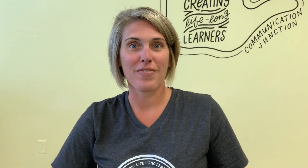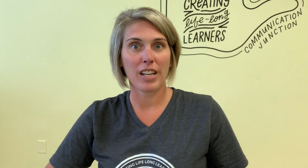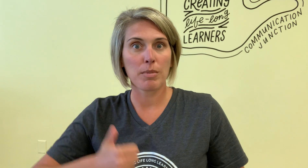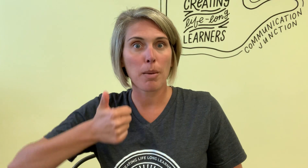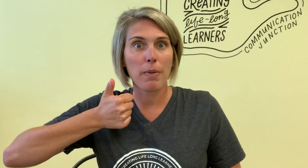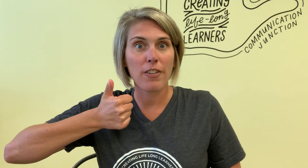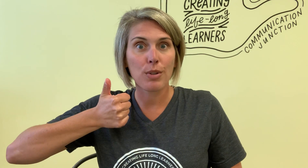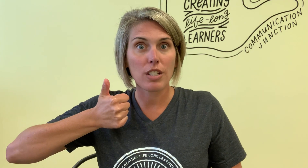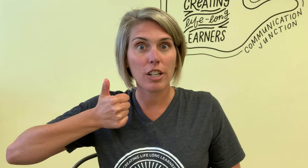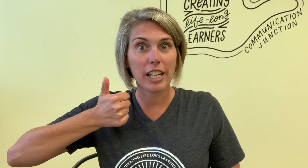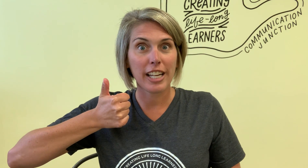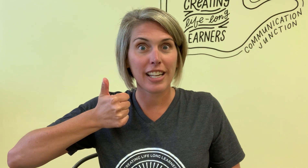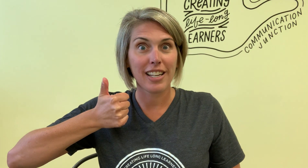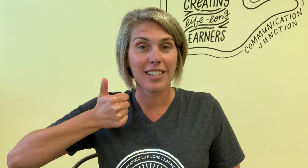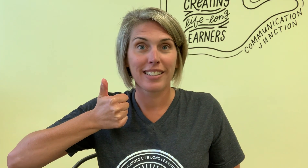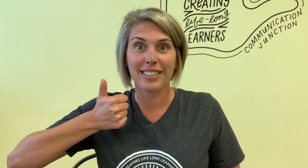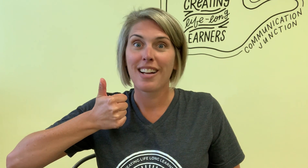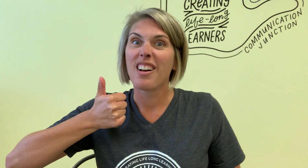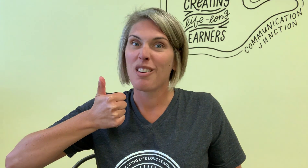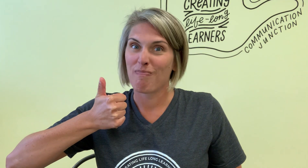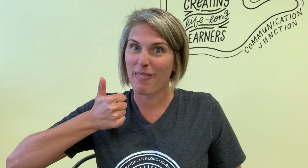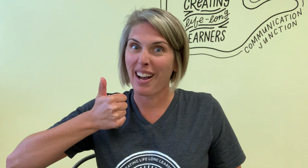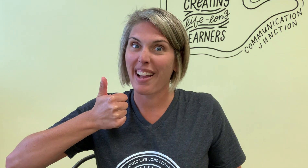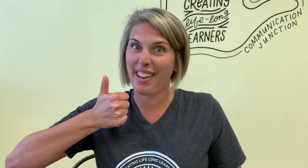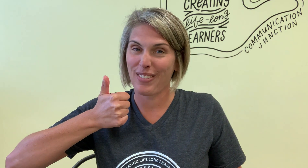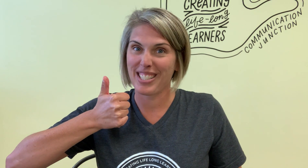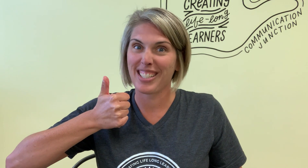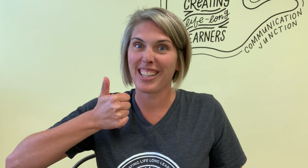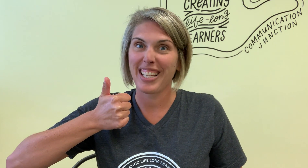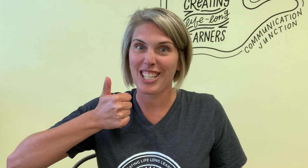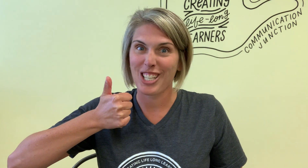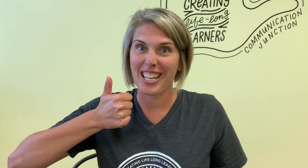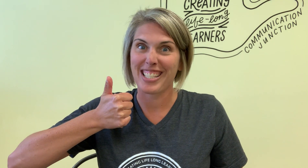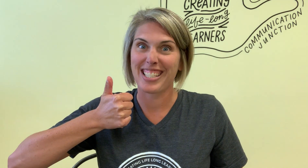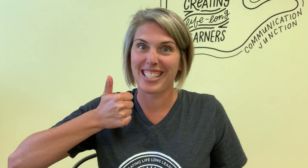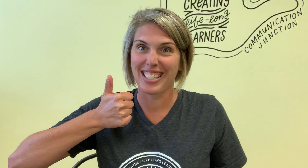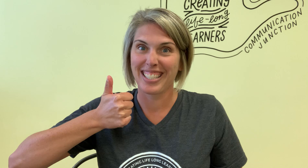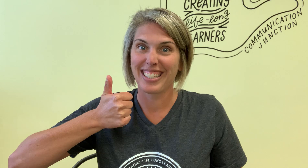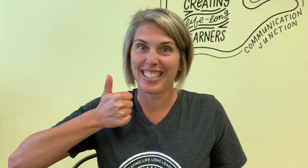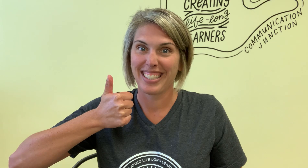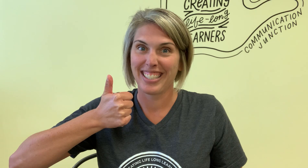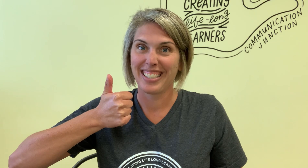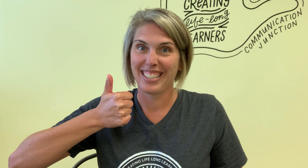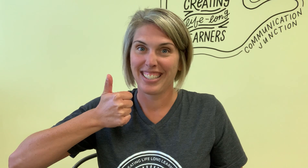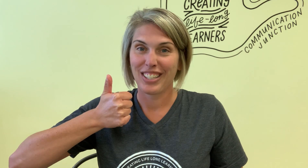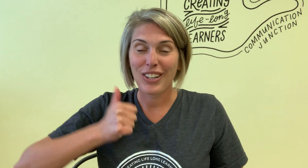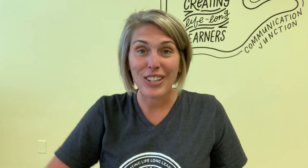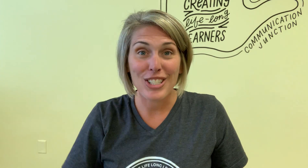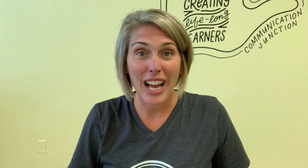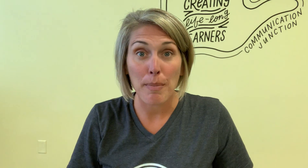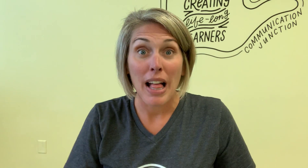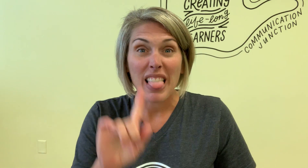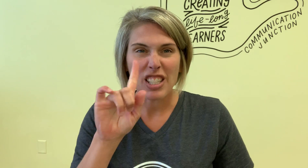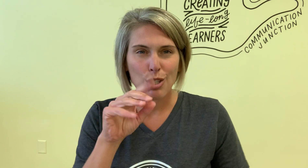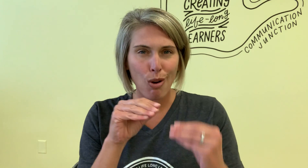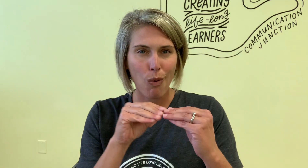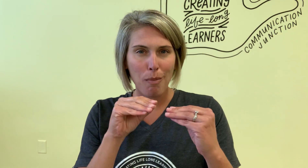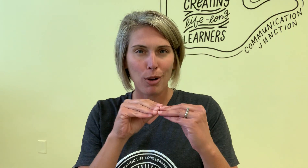Thumbs up if it was good. Mine was delicious. Good job. Let's do it one more